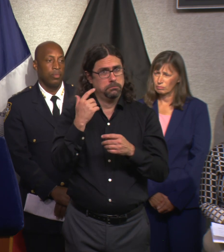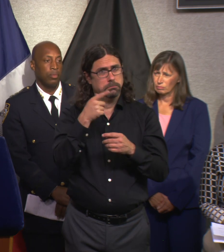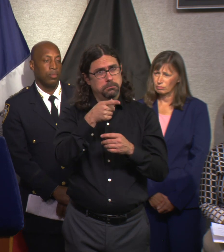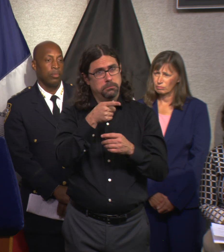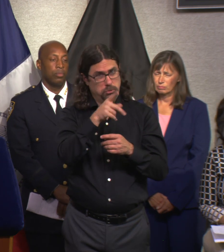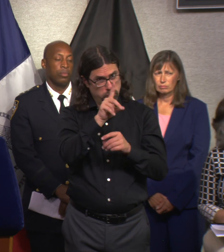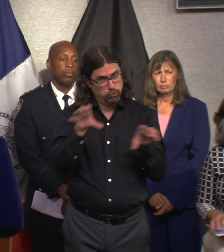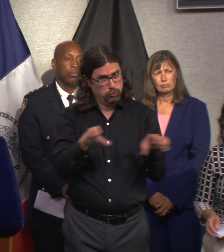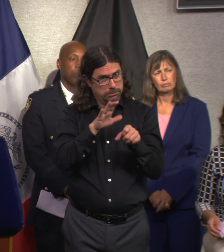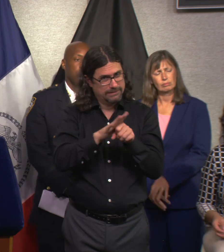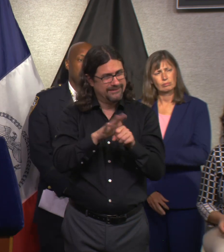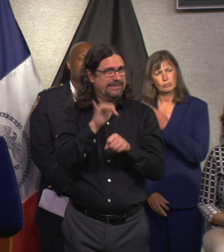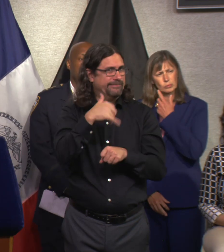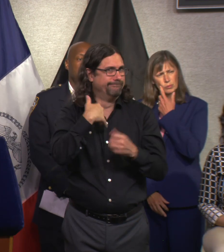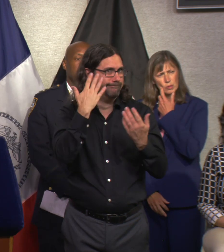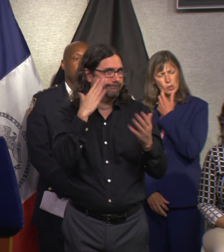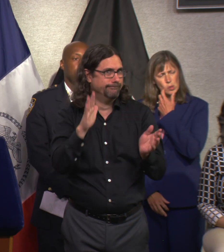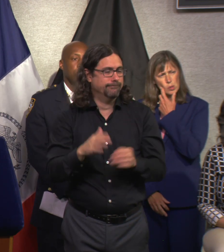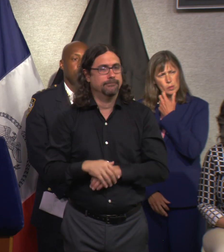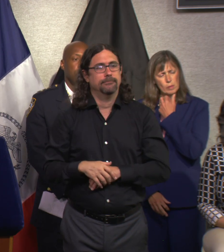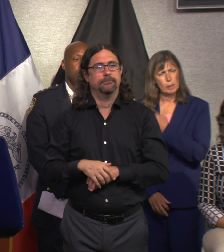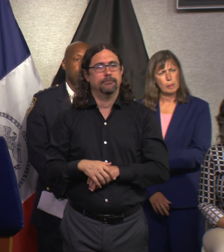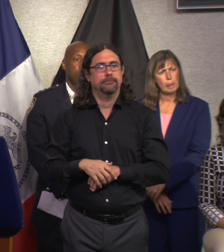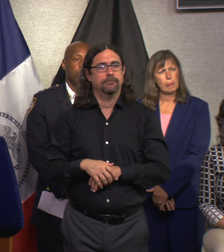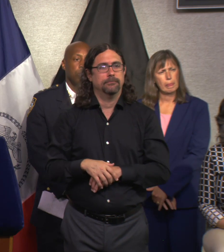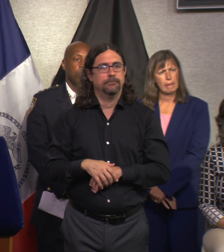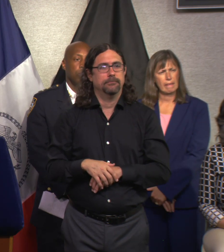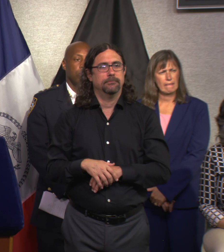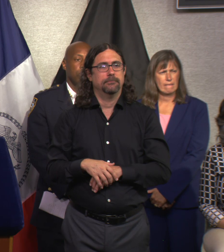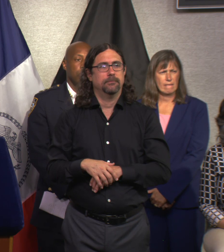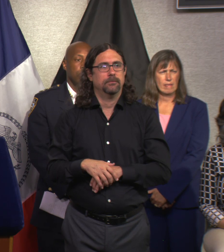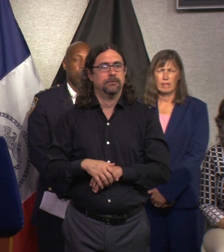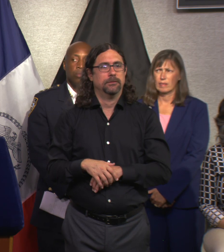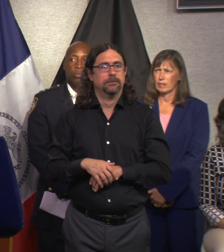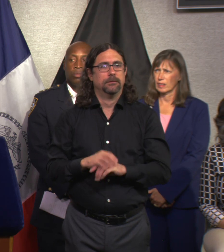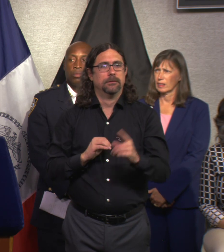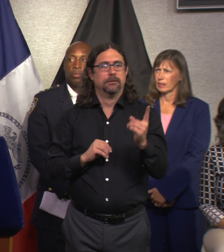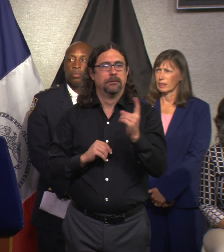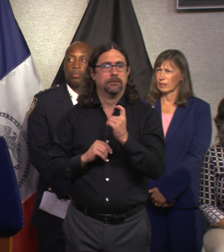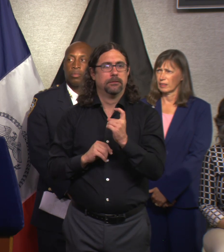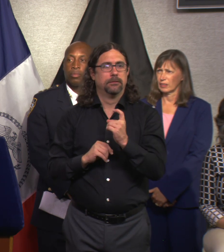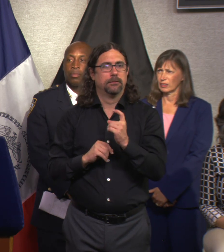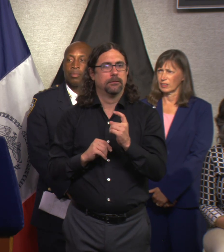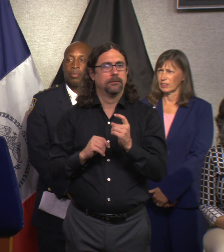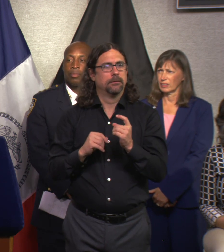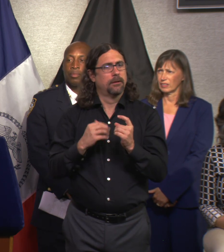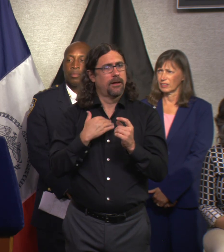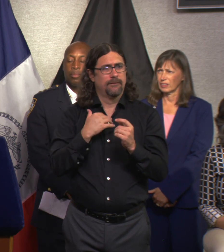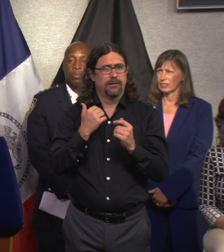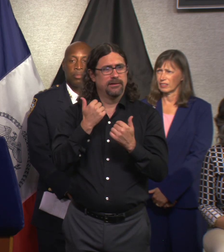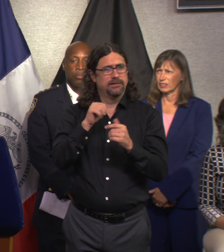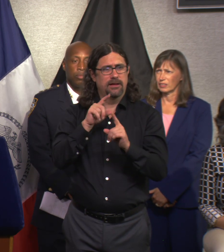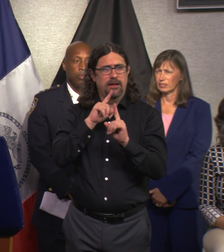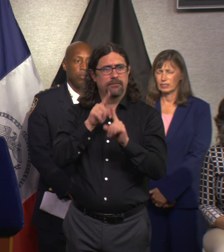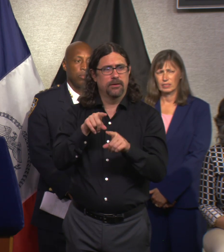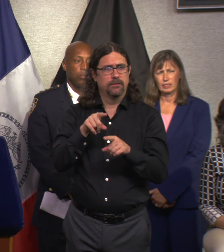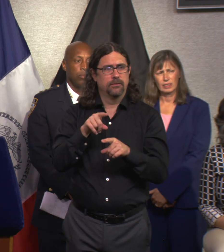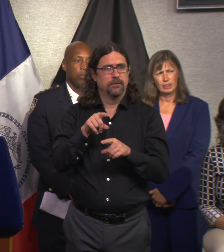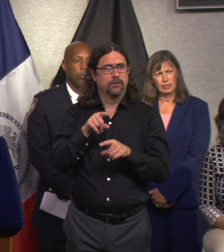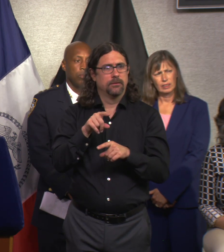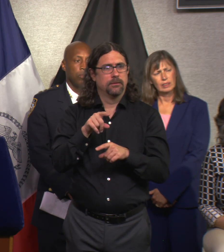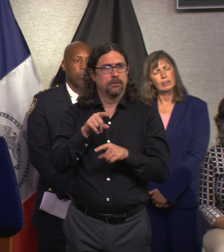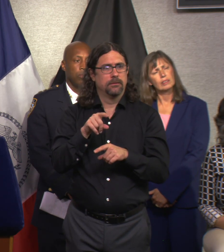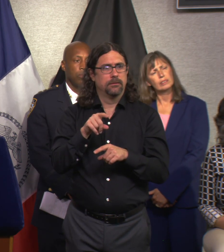the 13,000 kilowatt cable failed on Saturday Now, night? that's exactly my frustration. I'm not getting a clear enough answer.